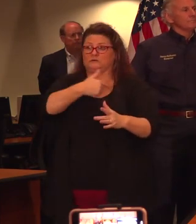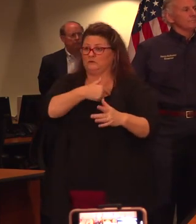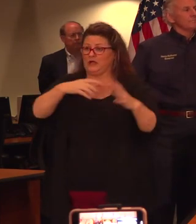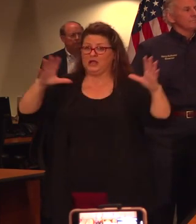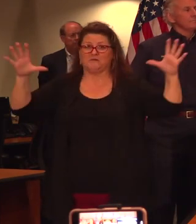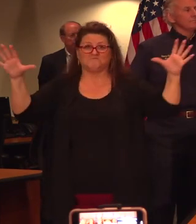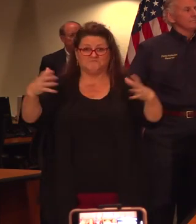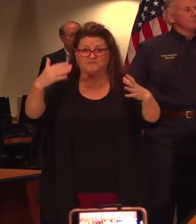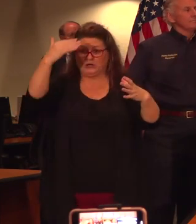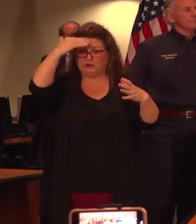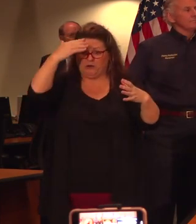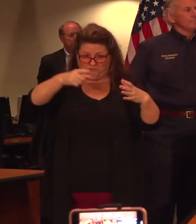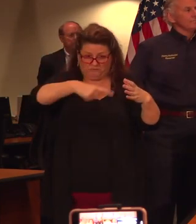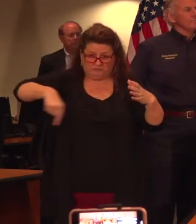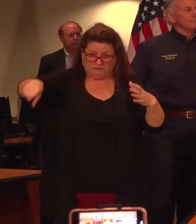can confirm are immune,